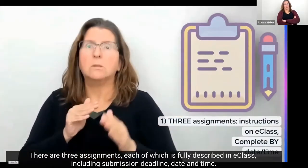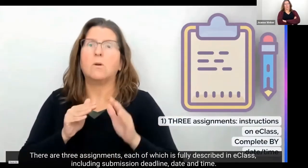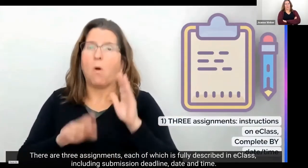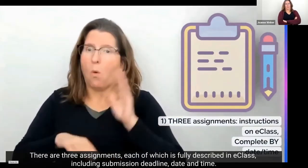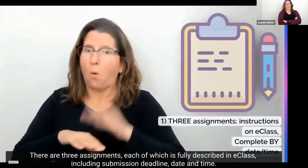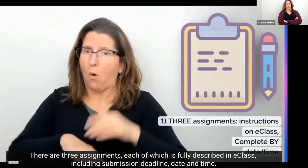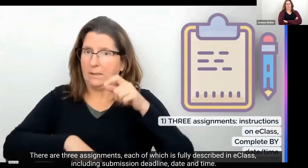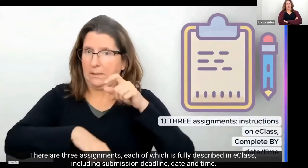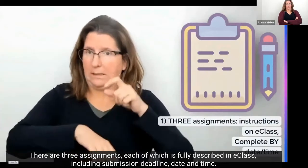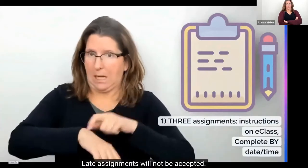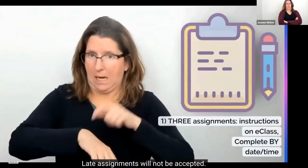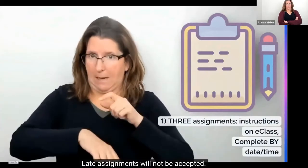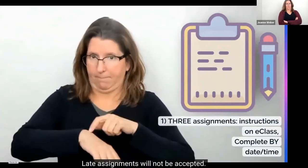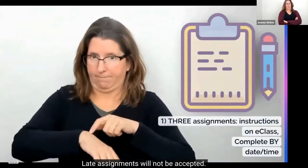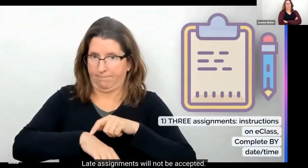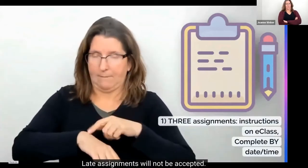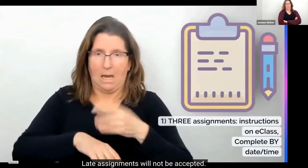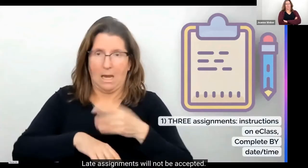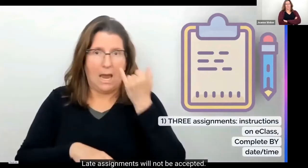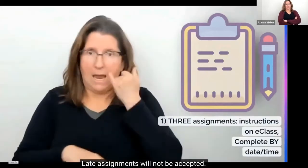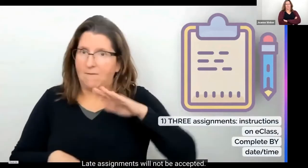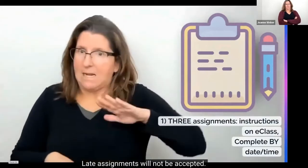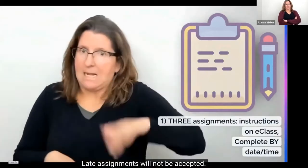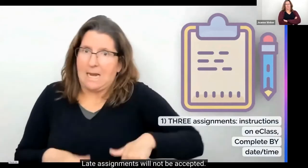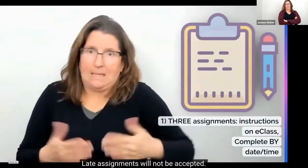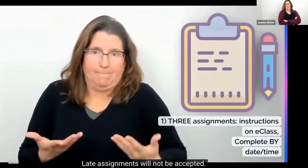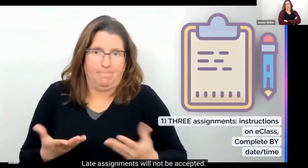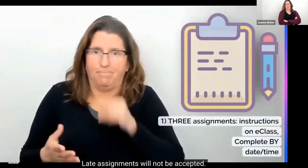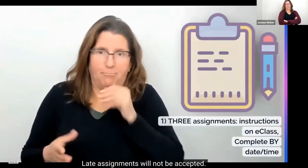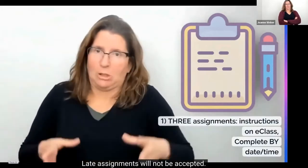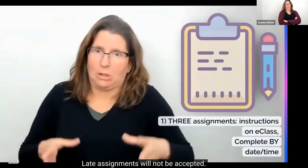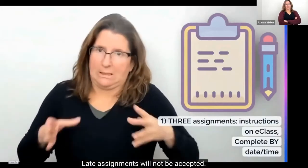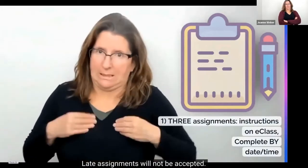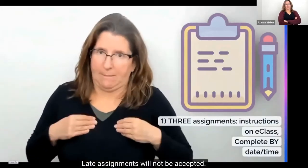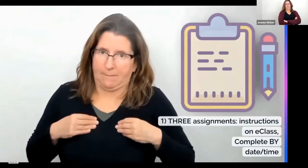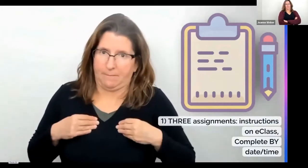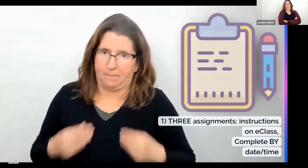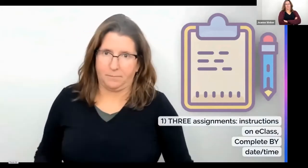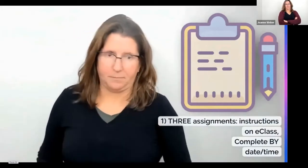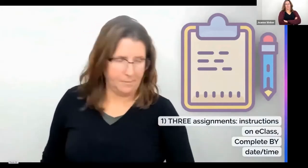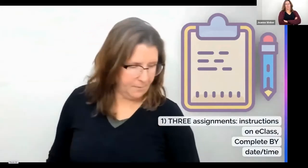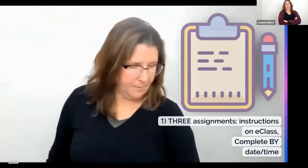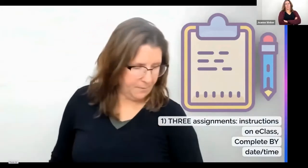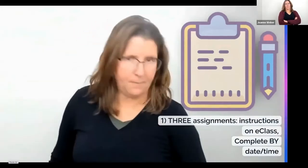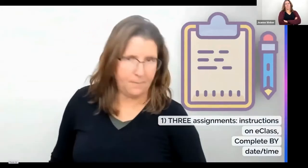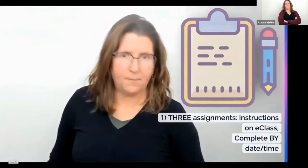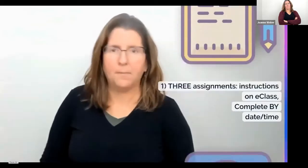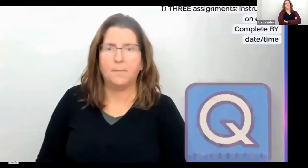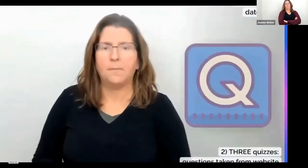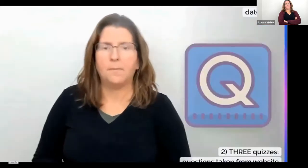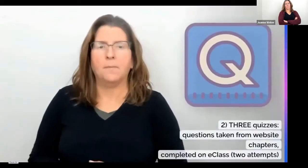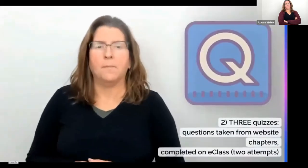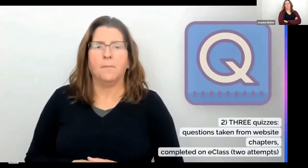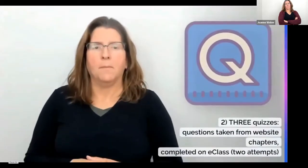deadline, date, and time. Late assignments will not be accepted.